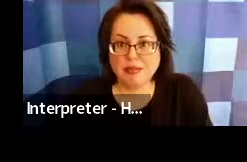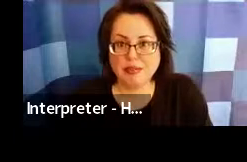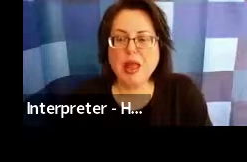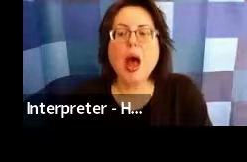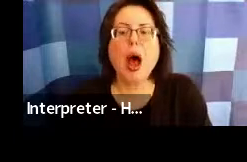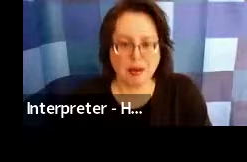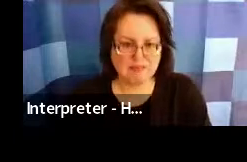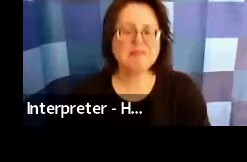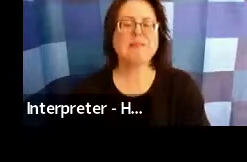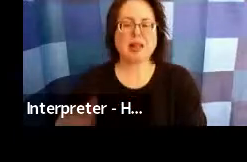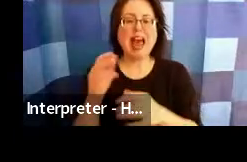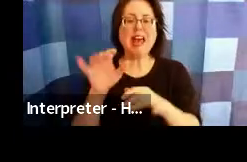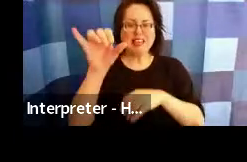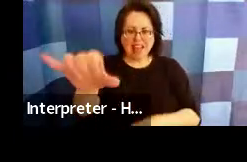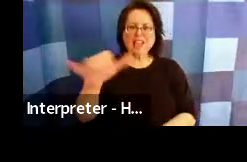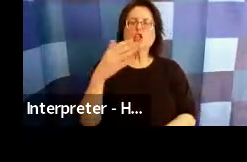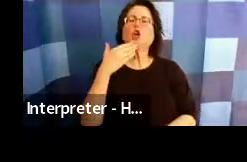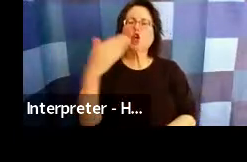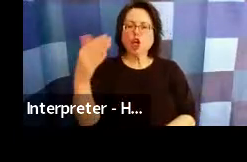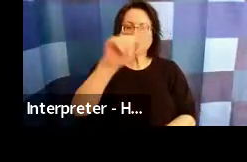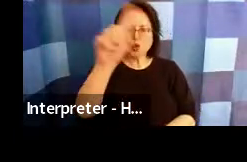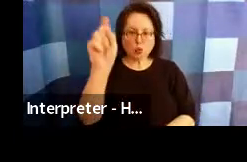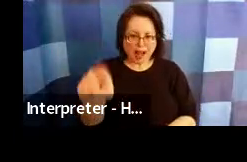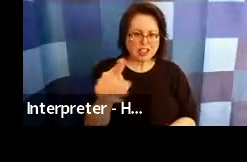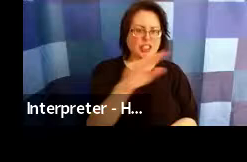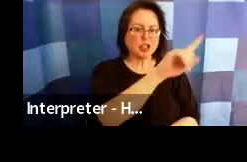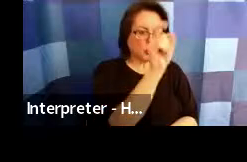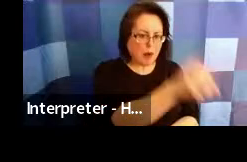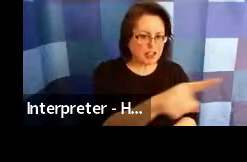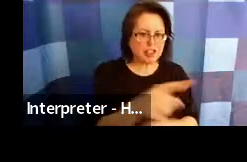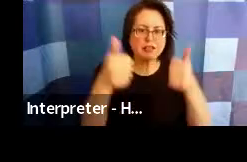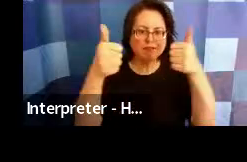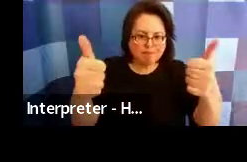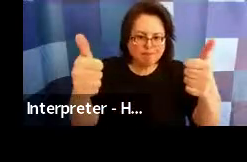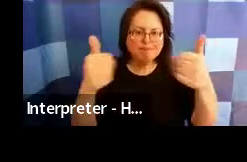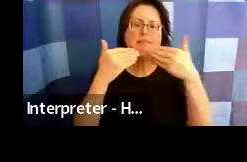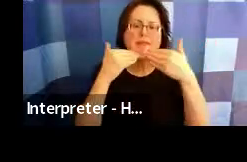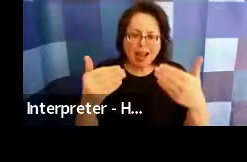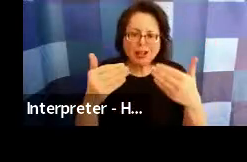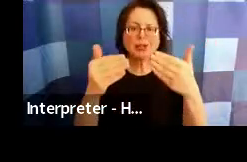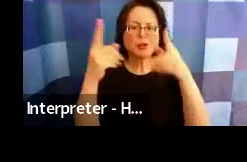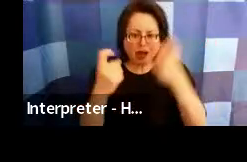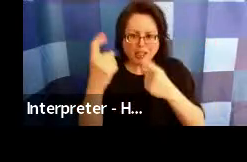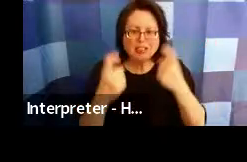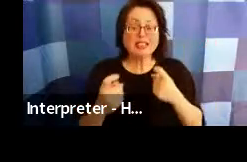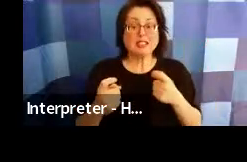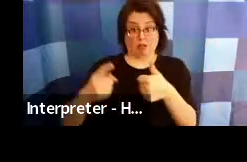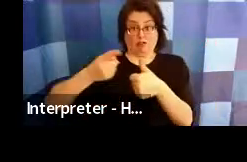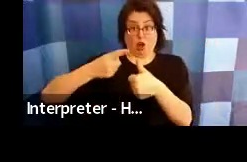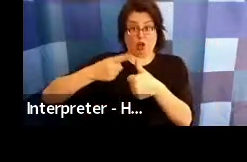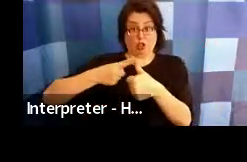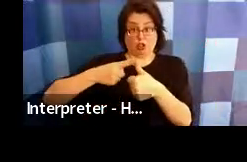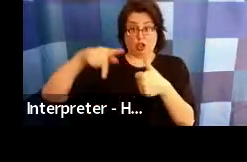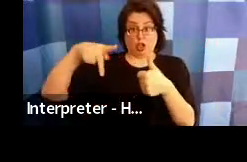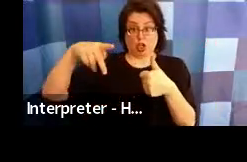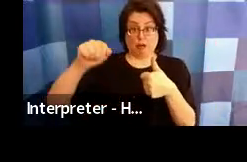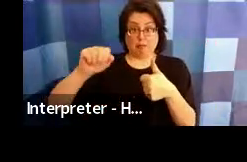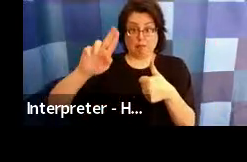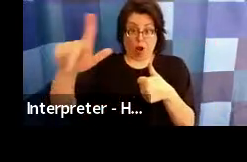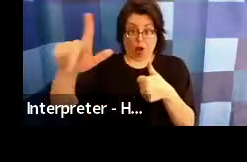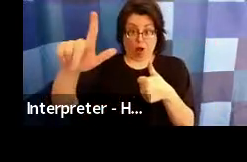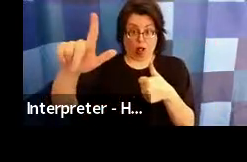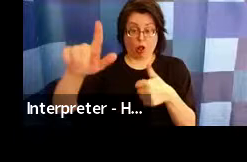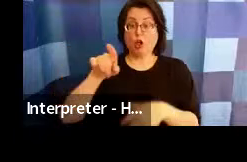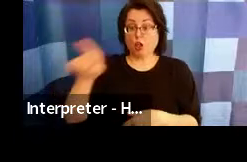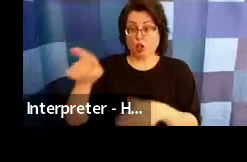about? So both good questions. In terms of Paul's point about the legality of